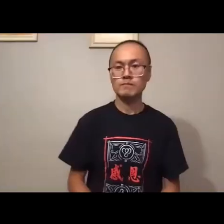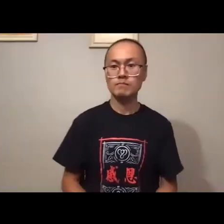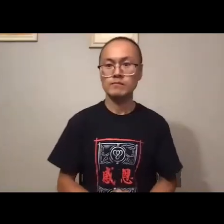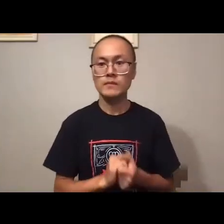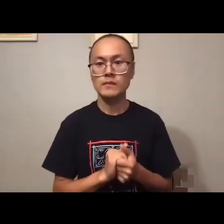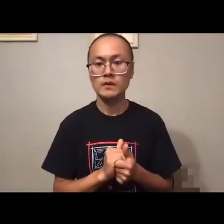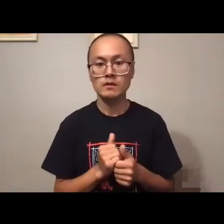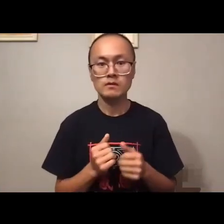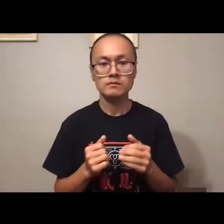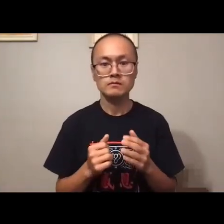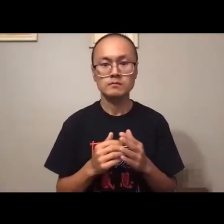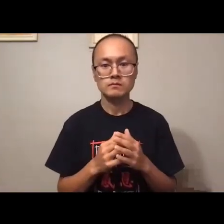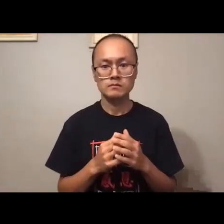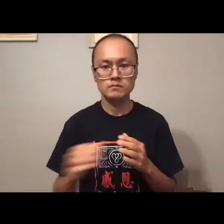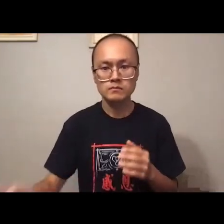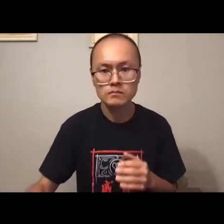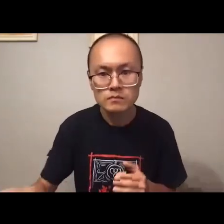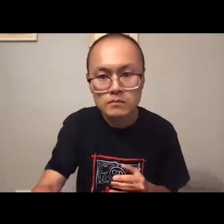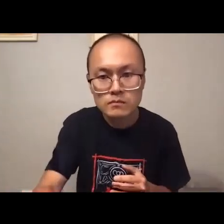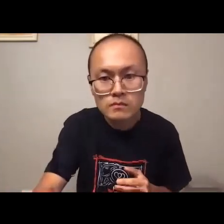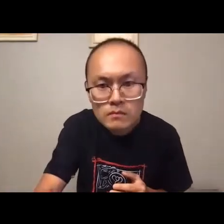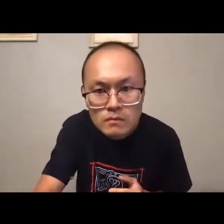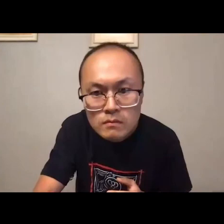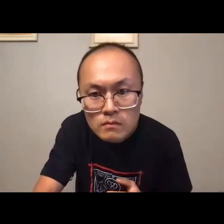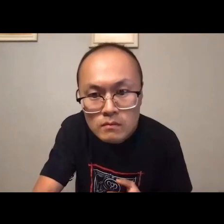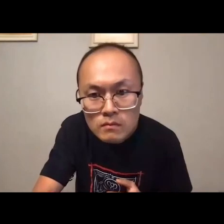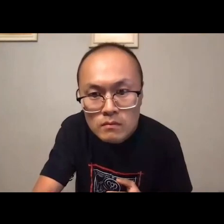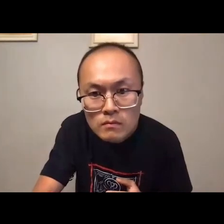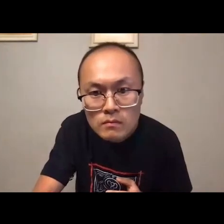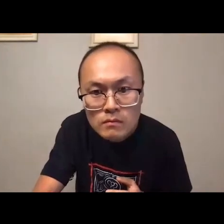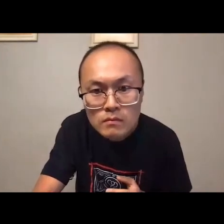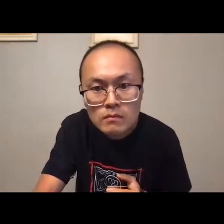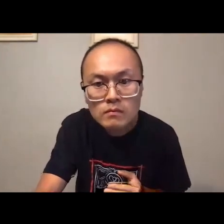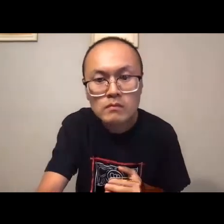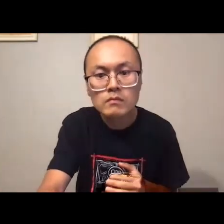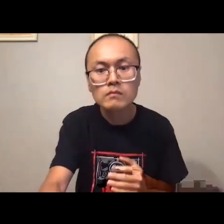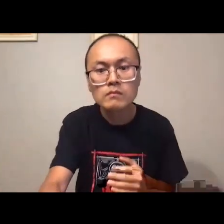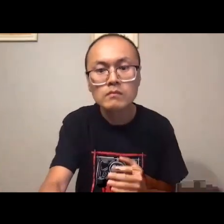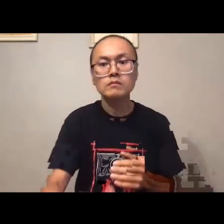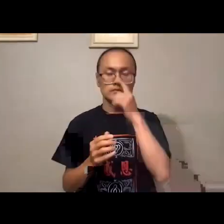Okay.